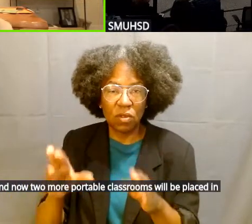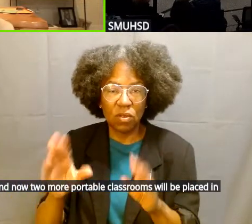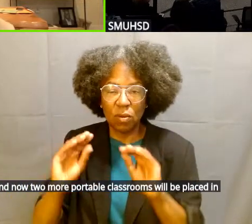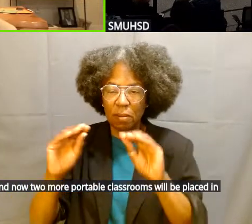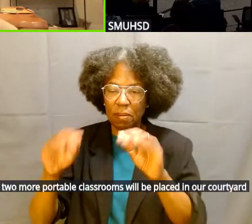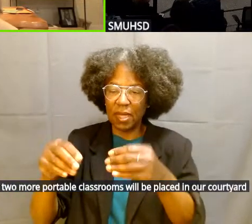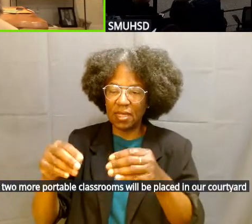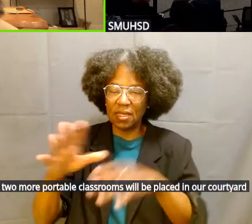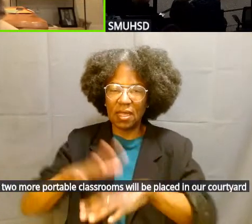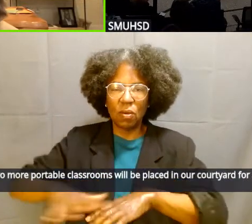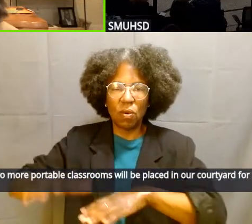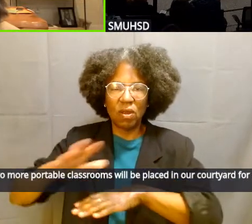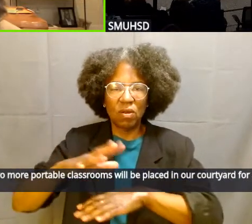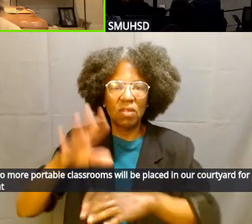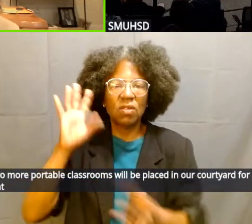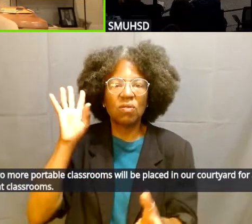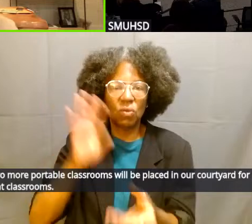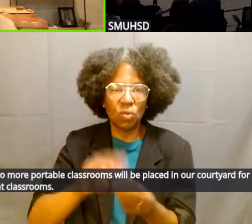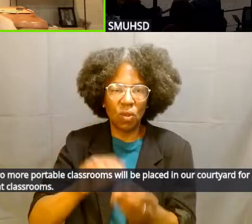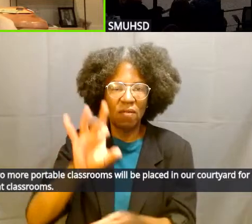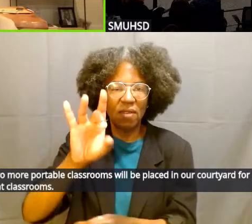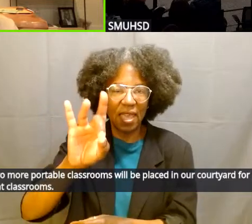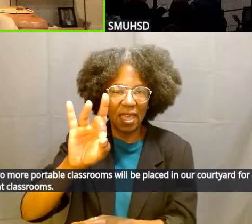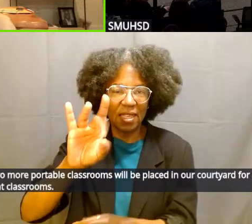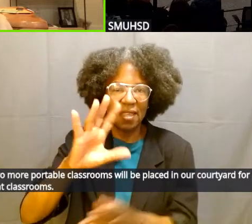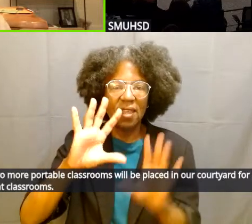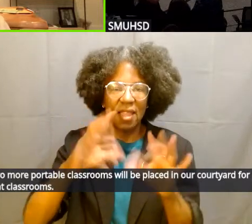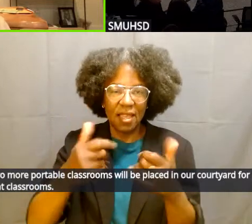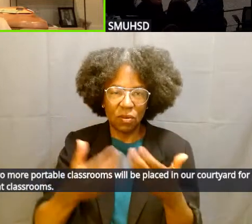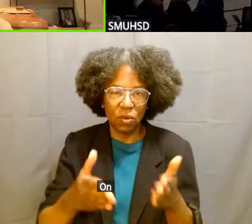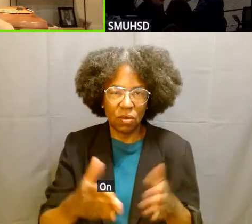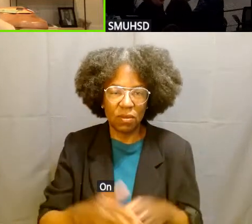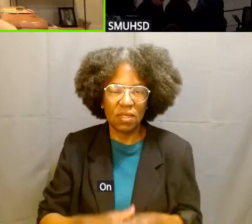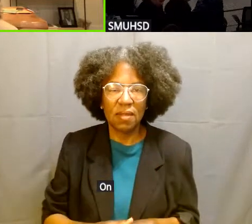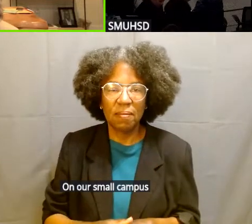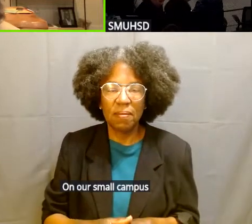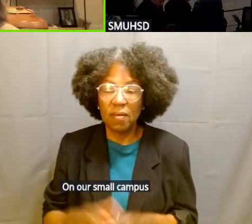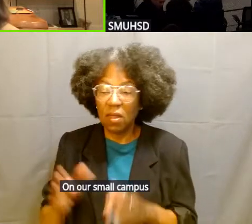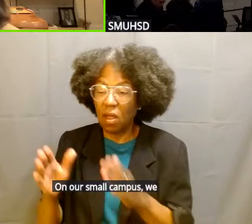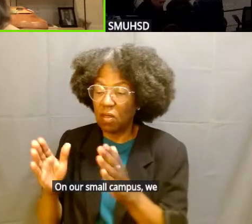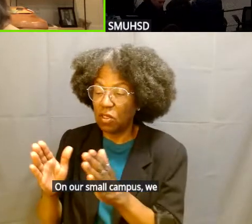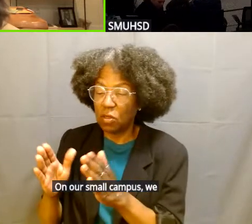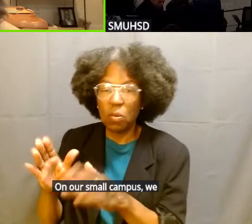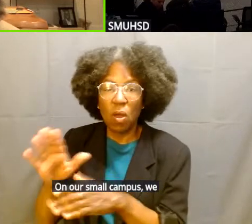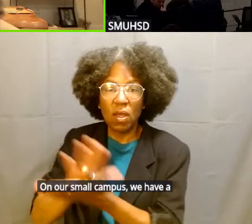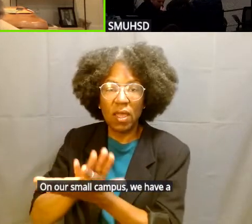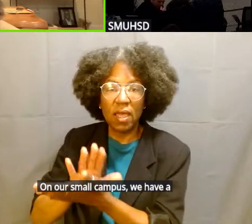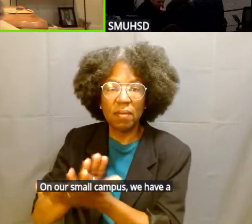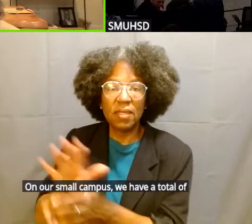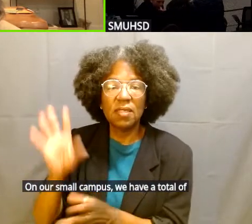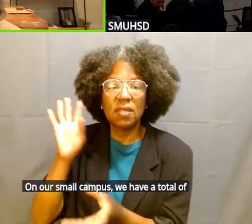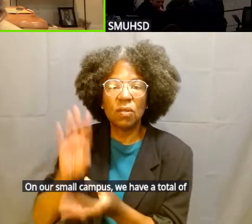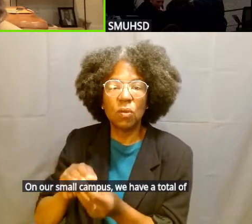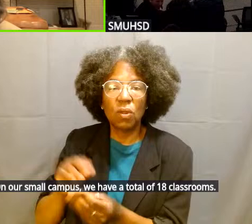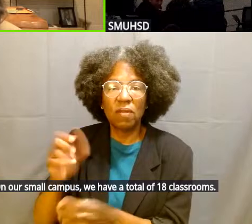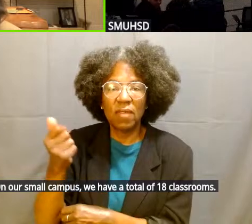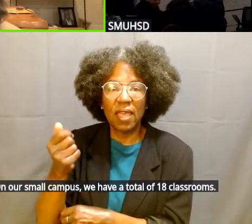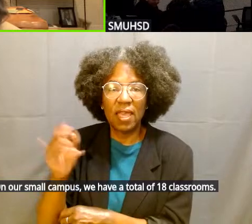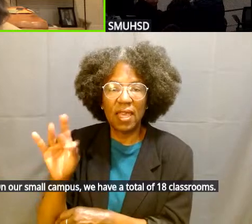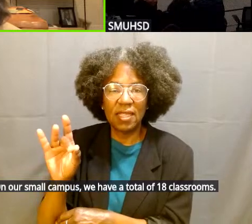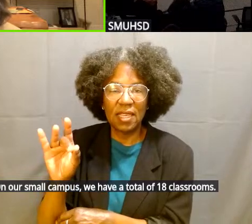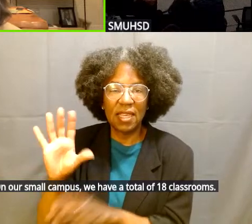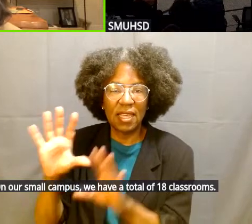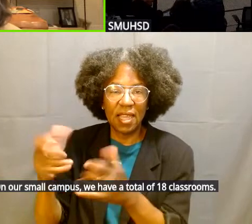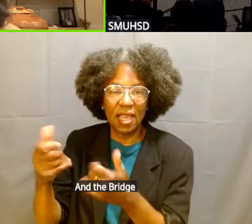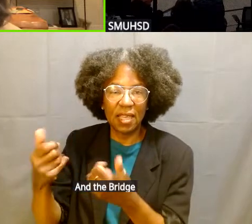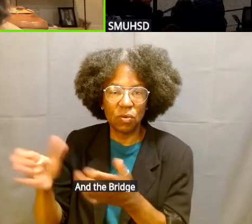total of 8 classrooms. On our small campus, we have a total of 18 classrooms, and the Bridge Academy